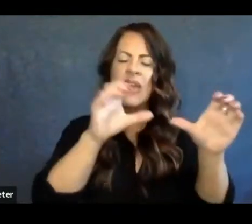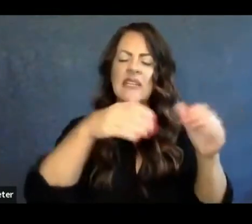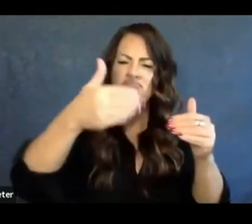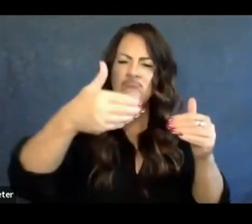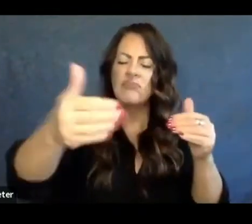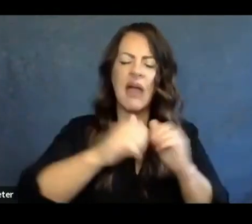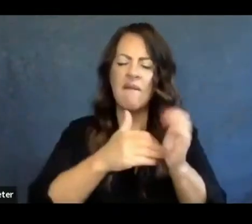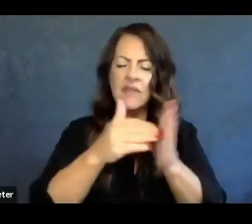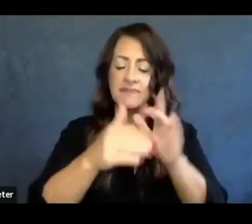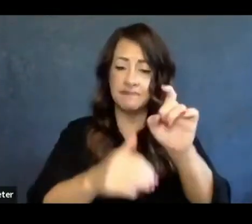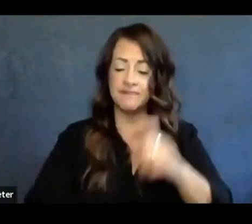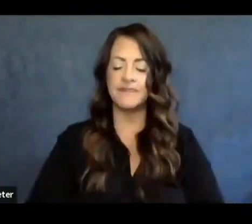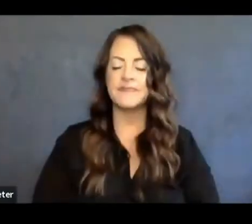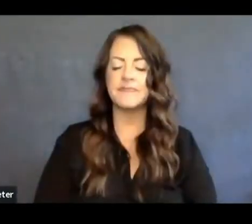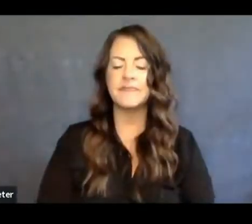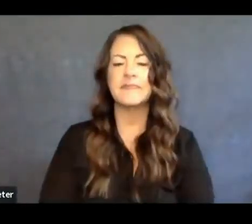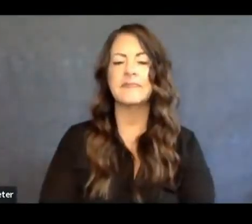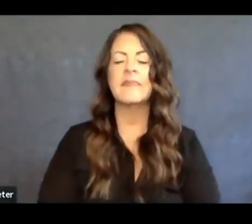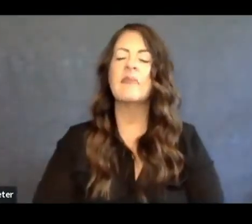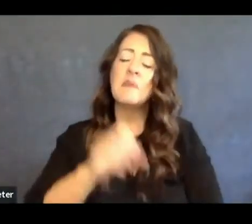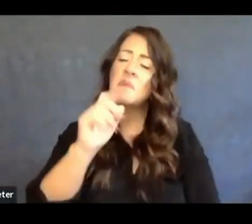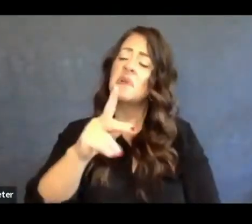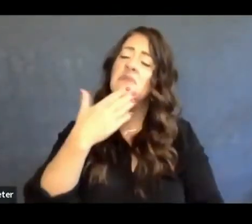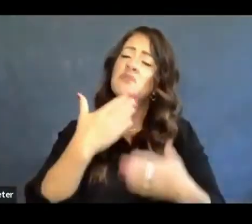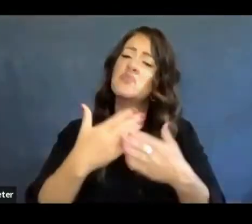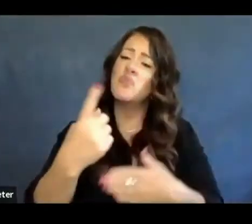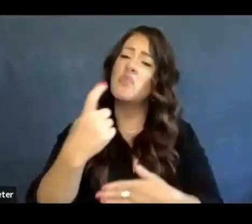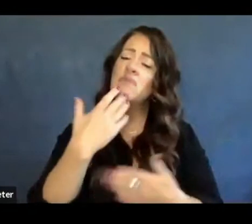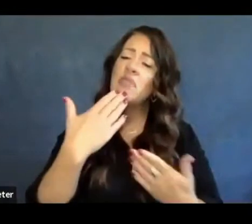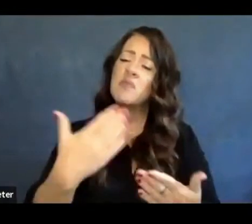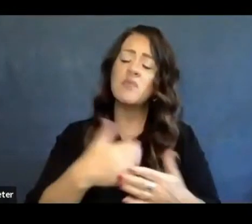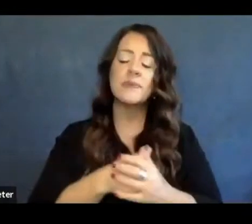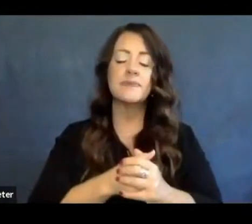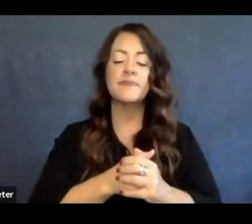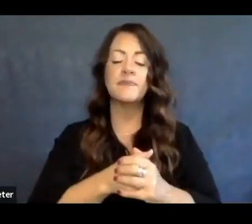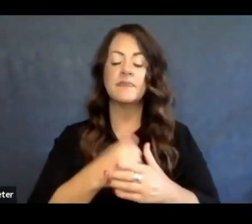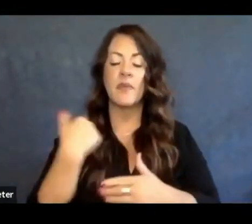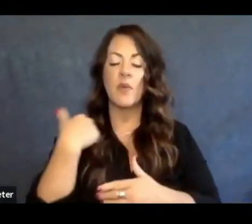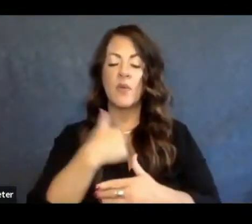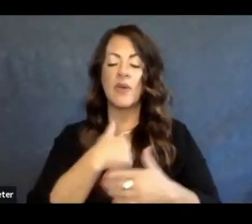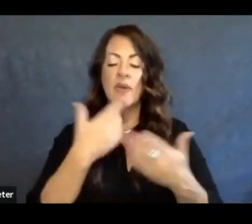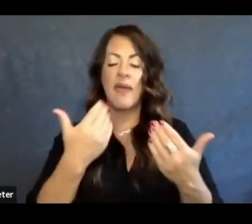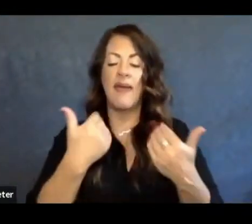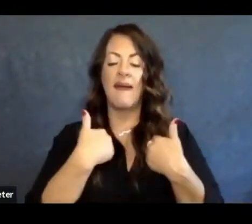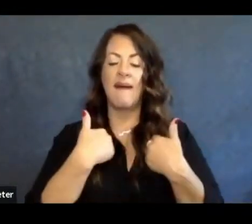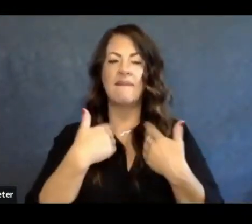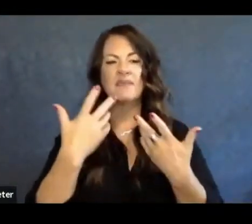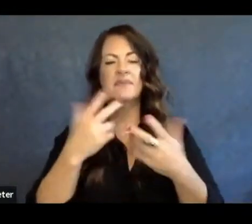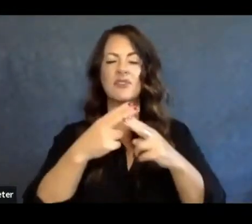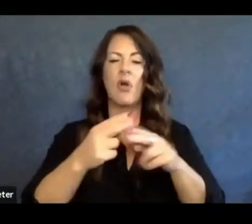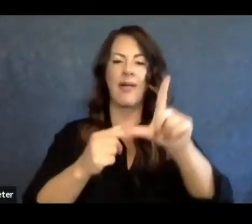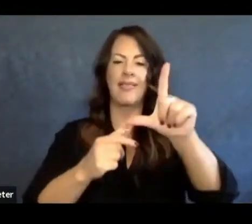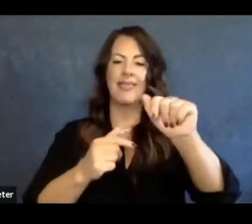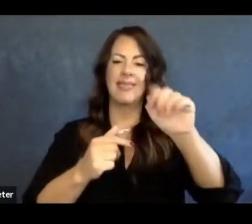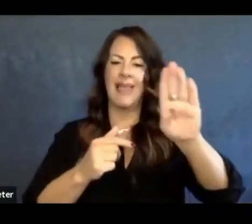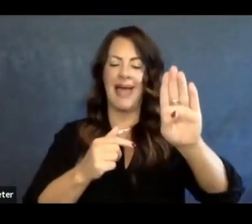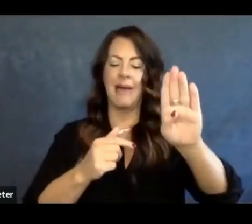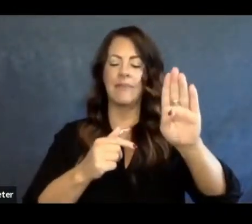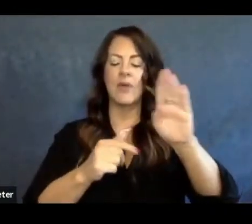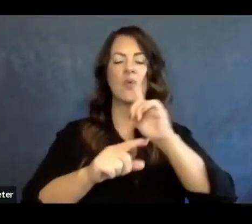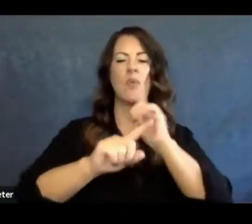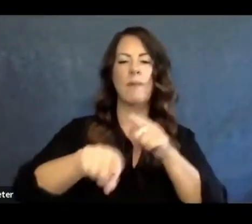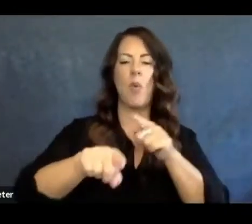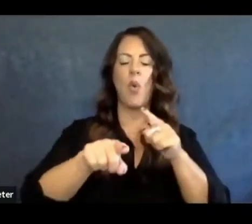So to get into the weeds a little bit, there's a lab reporting intermediary